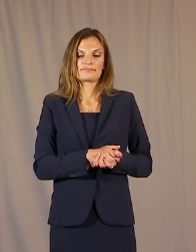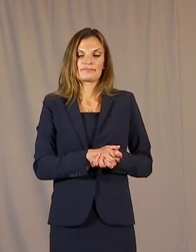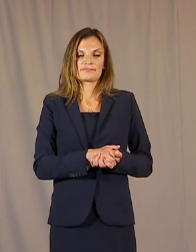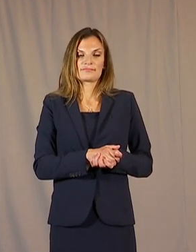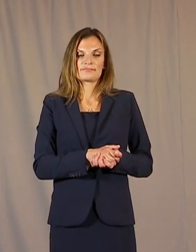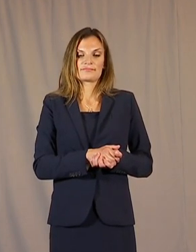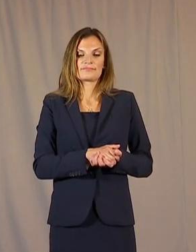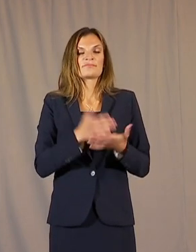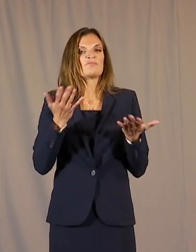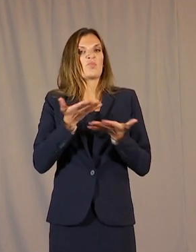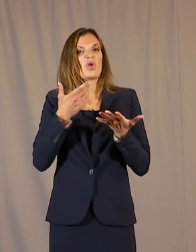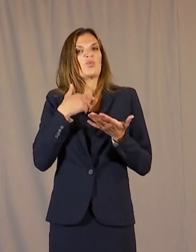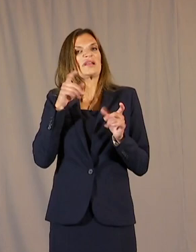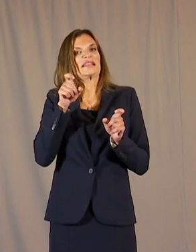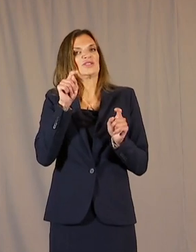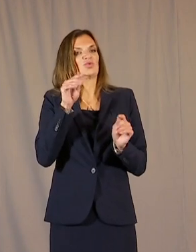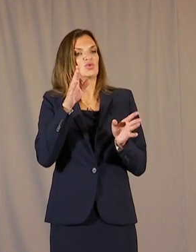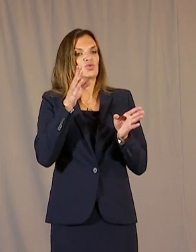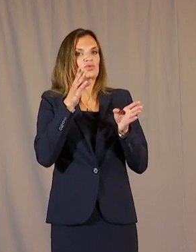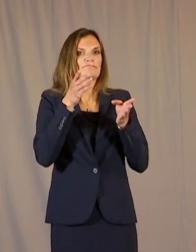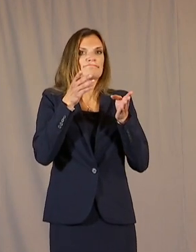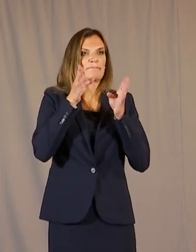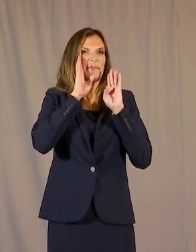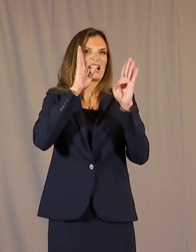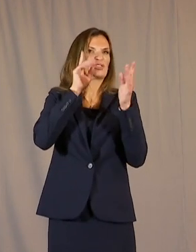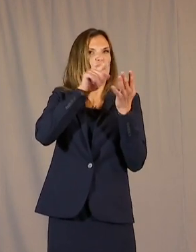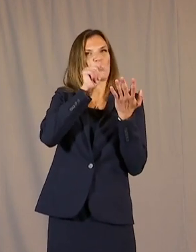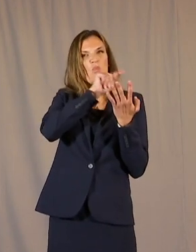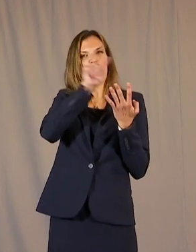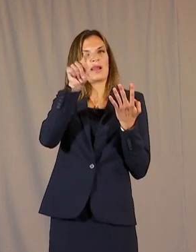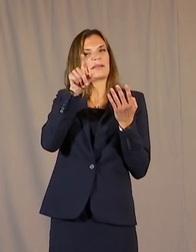to and we need to continue to work long-term on?